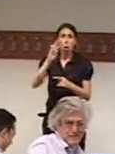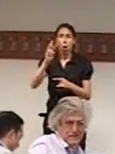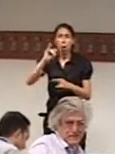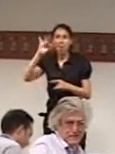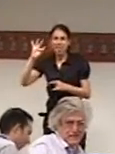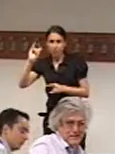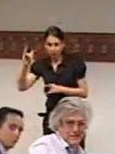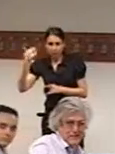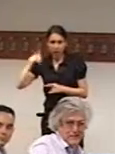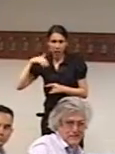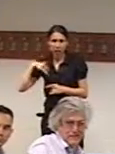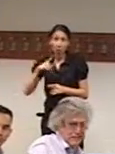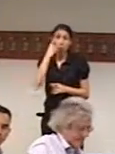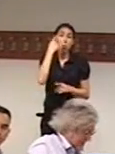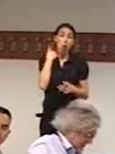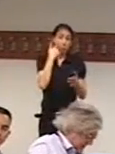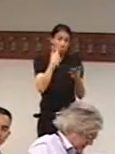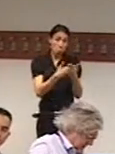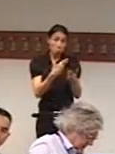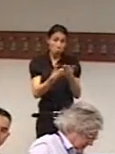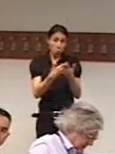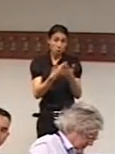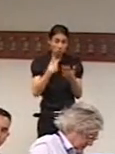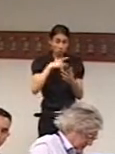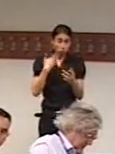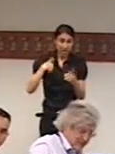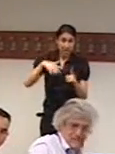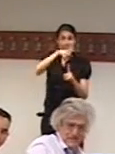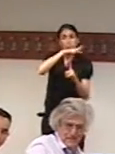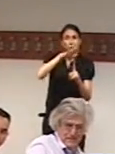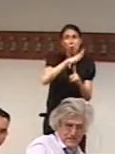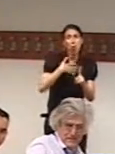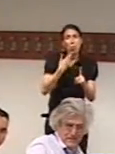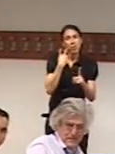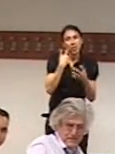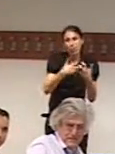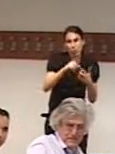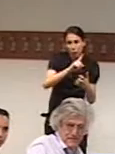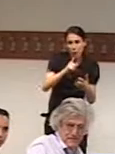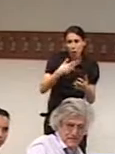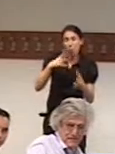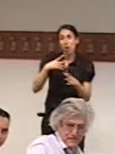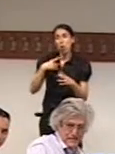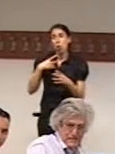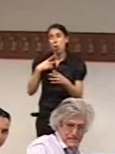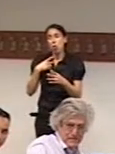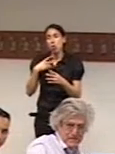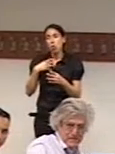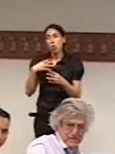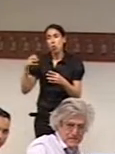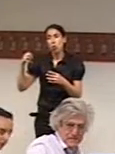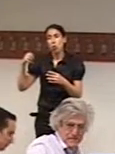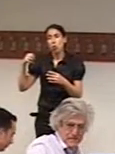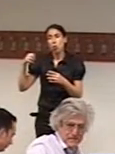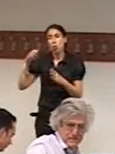signal, both in Wi-Fi and non-Wi-Fi. But one thing that we run that maybe it would not work in the railway station,